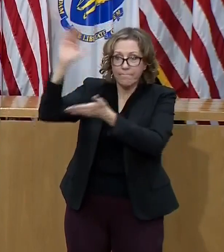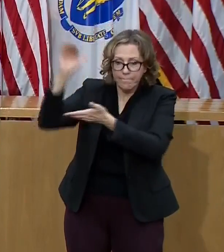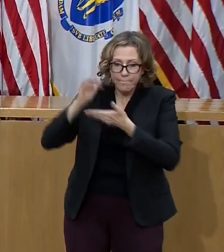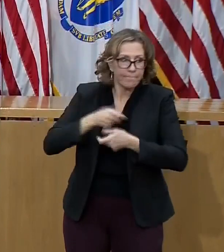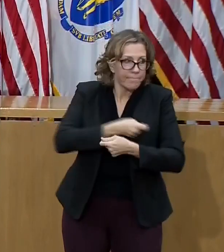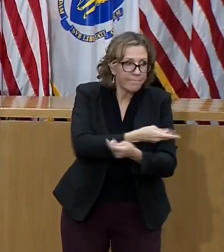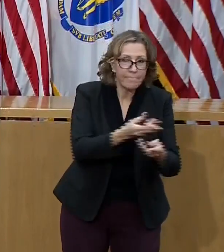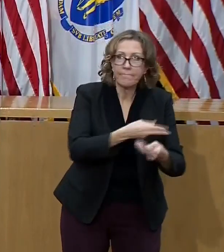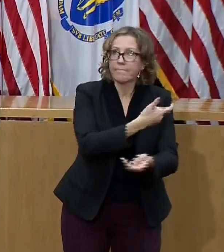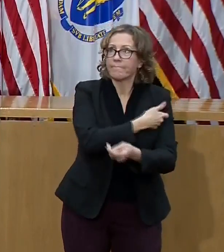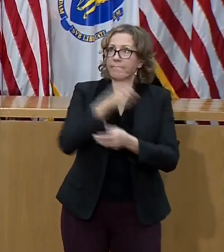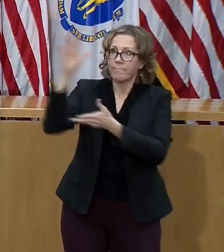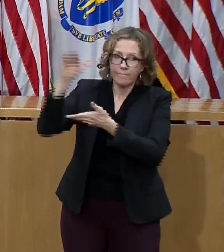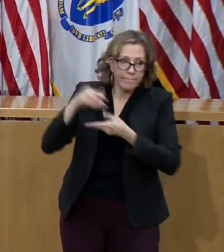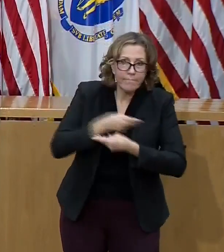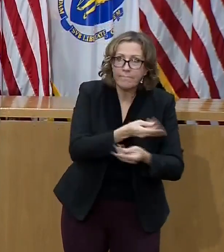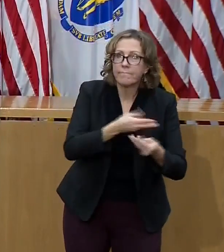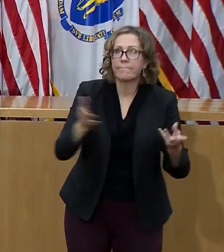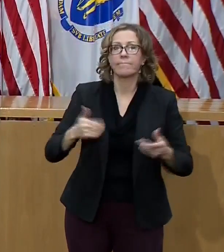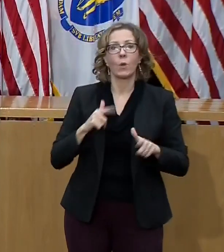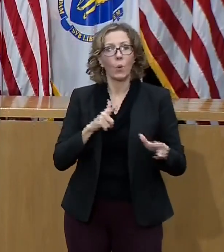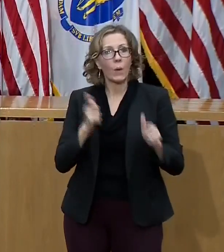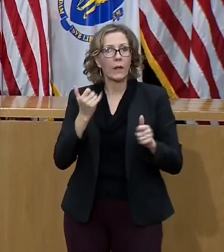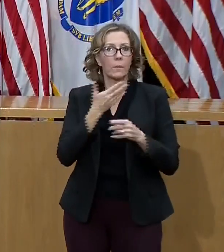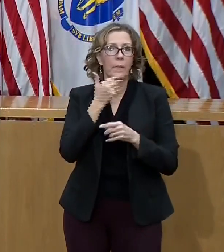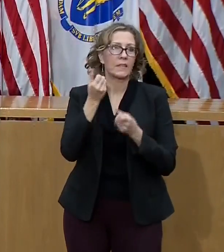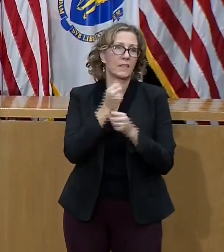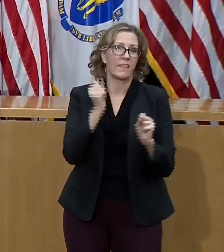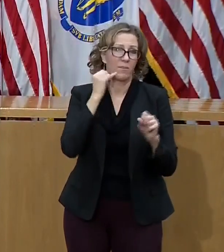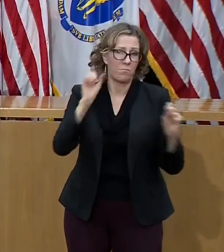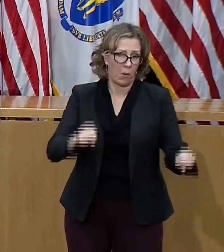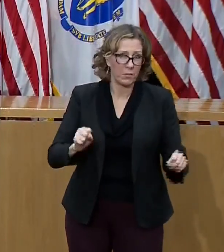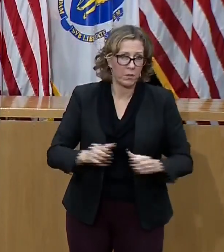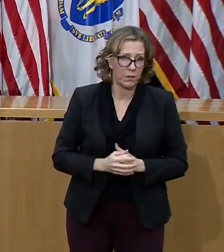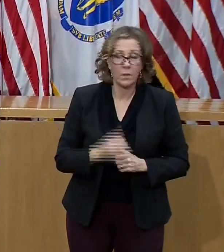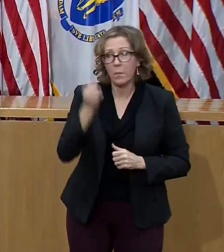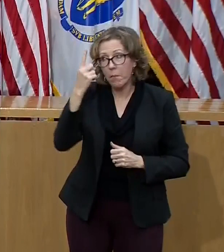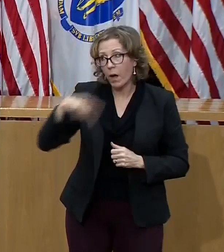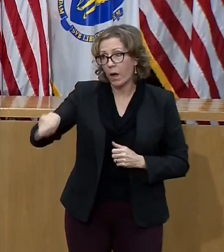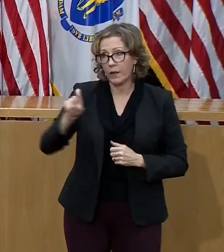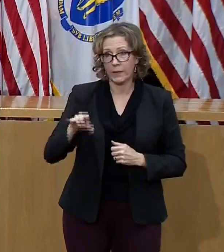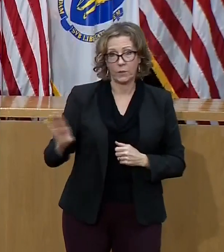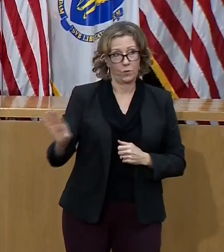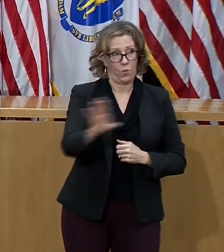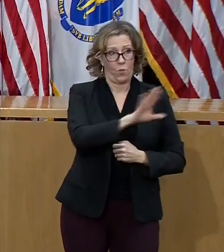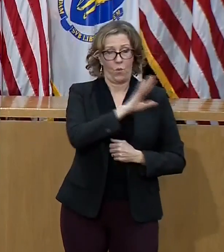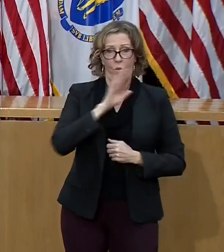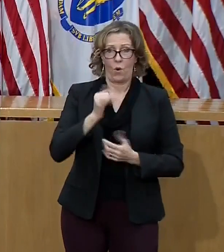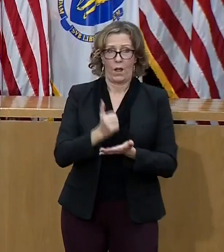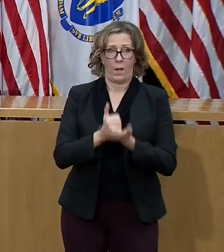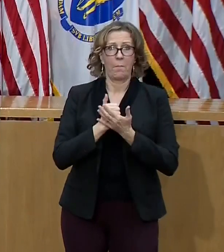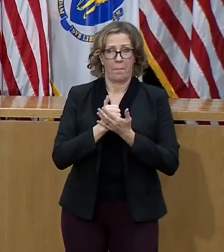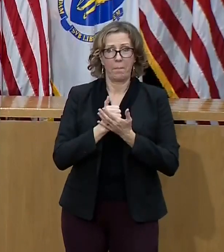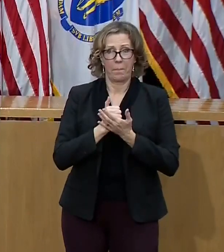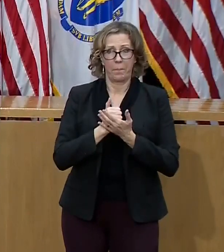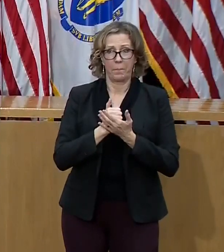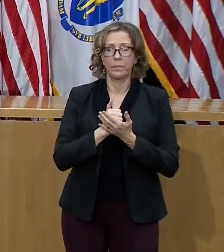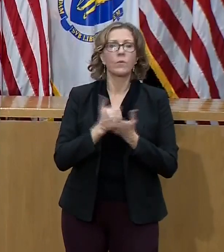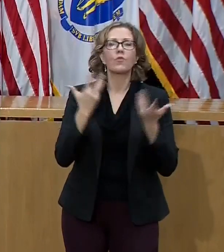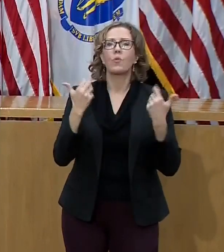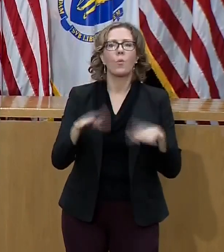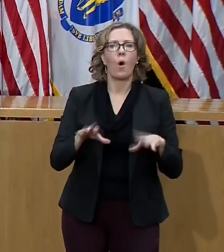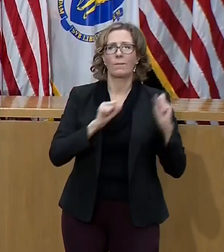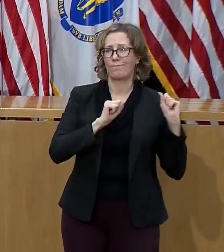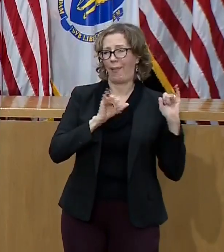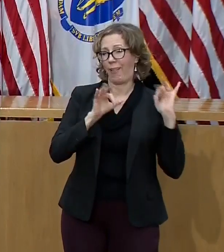as we can here in Massachusetts. But we also need everybody's help to keep cases and hospitalizations down